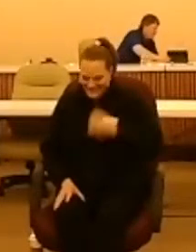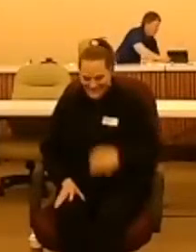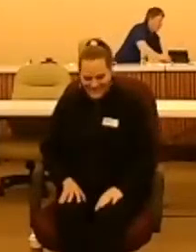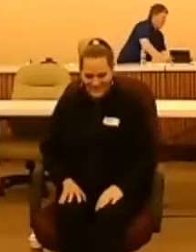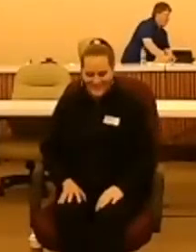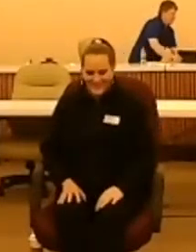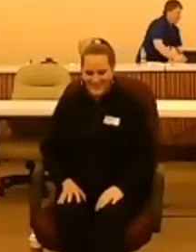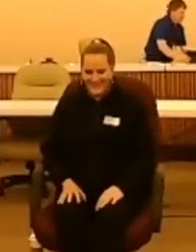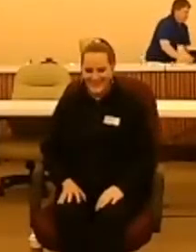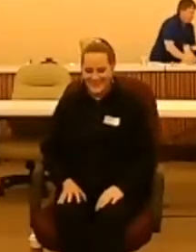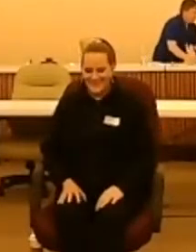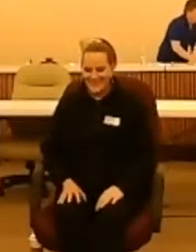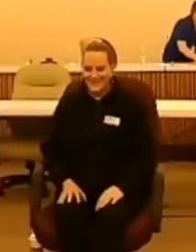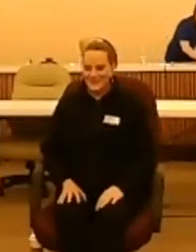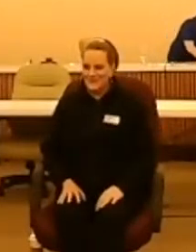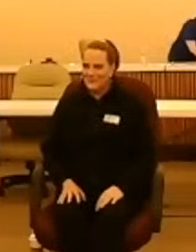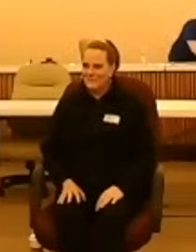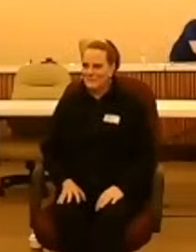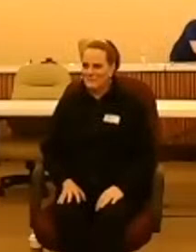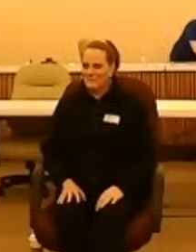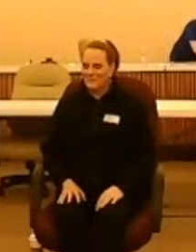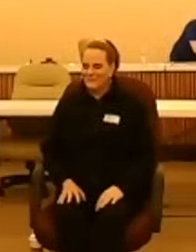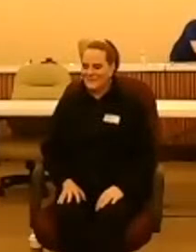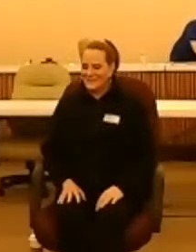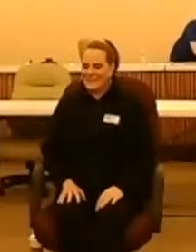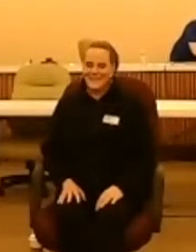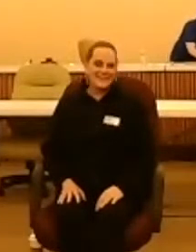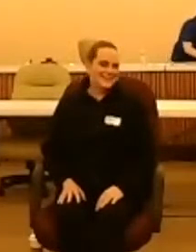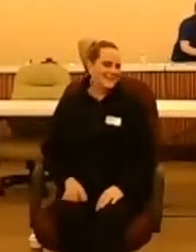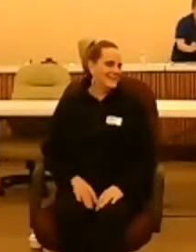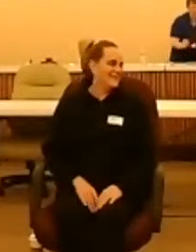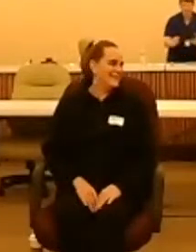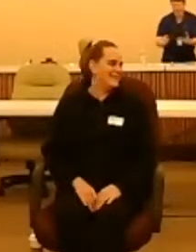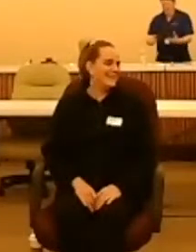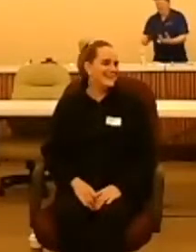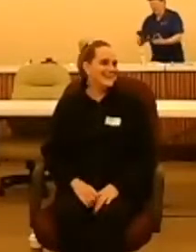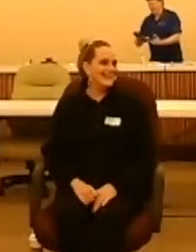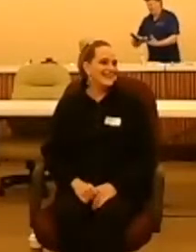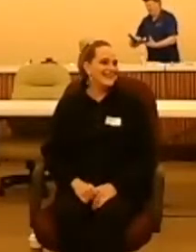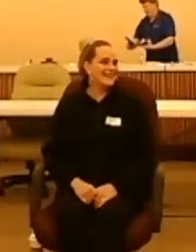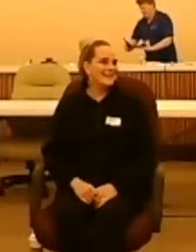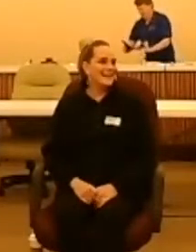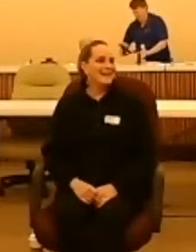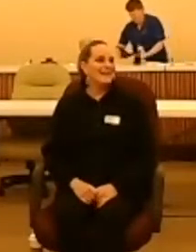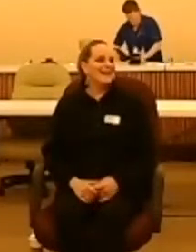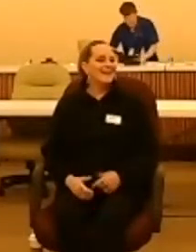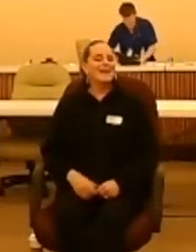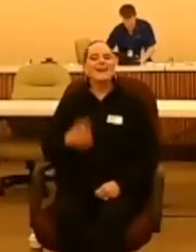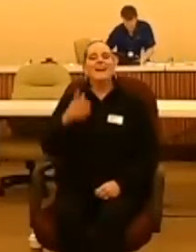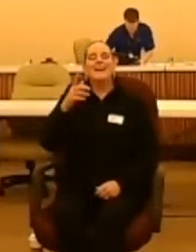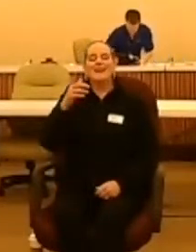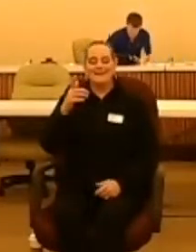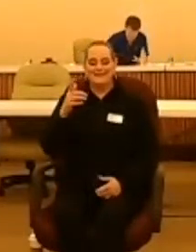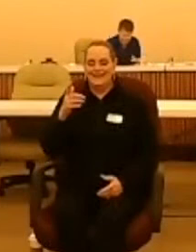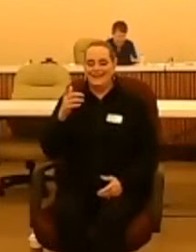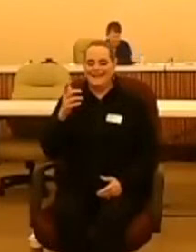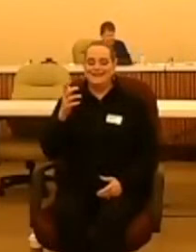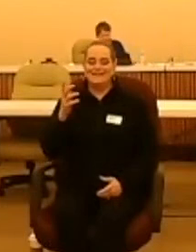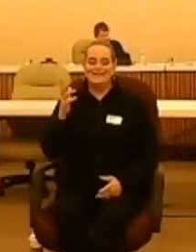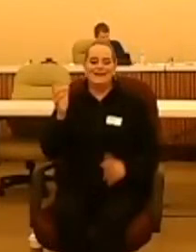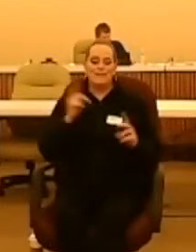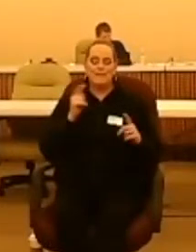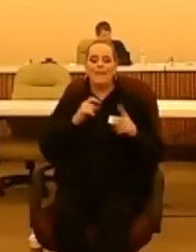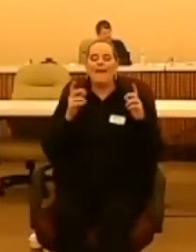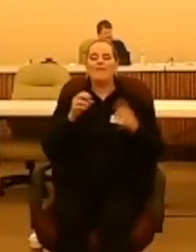Now it's coming up. I was gonna say, it's just the bills, Oh, yeah. right? Mr. Supervisor and fellow board members, I